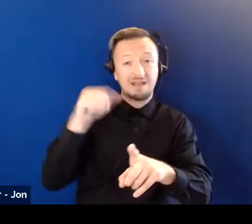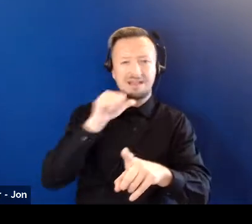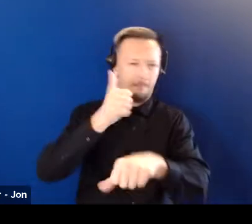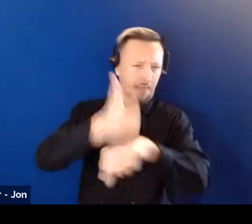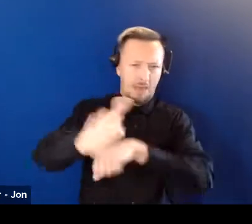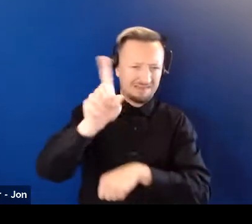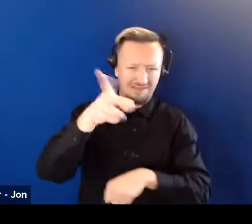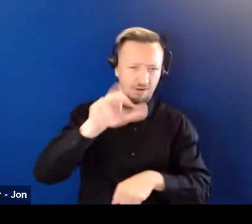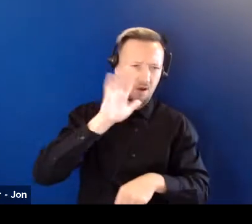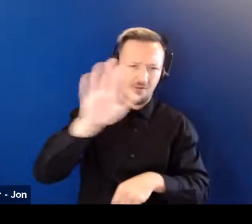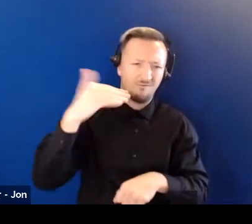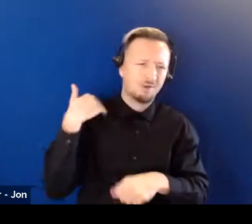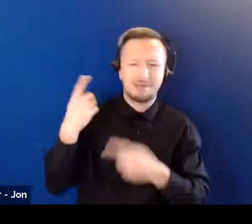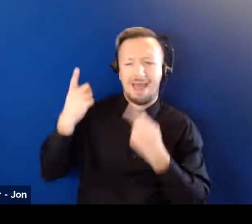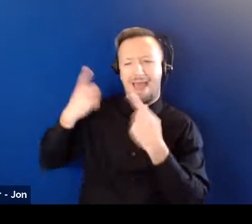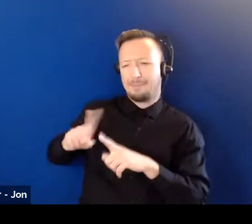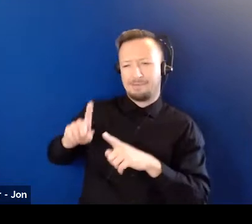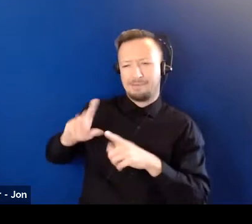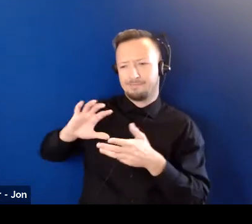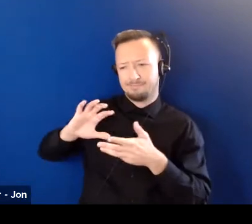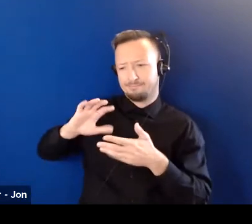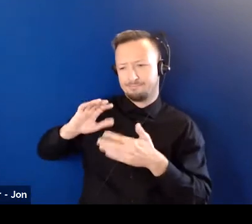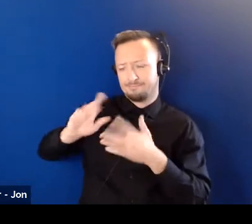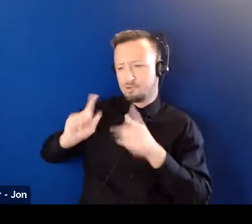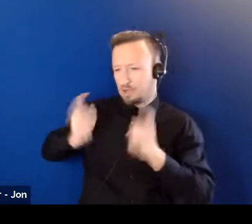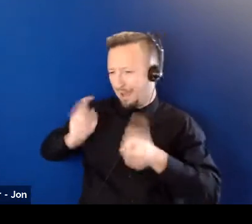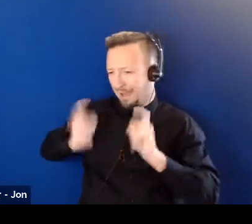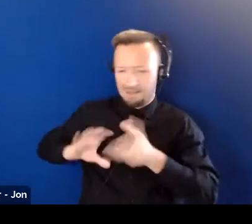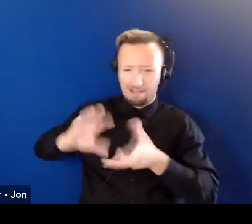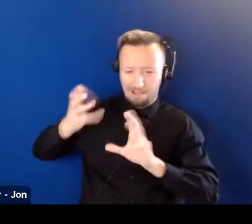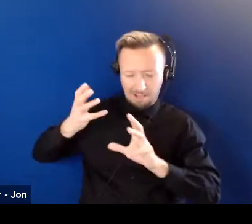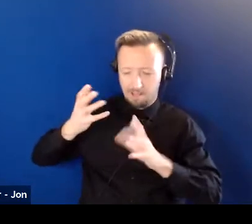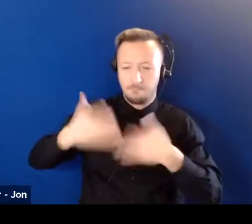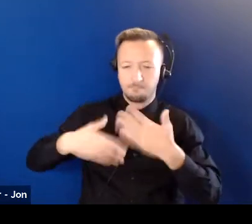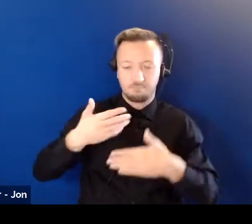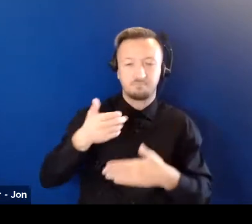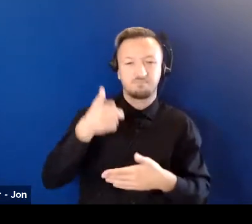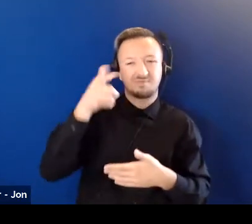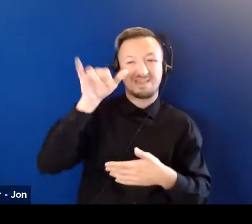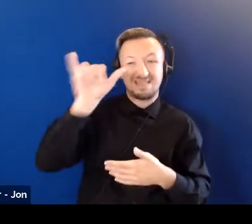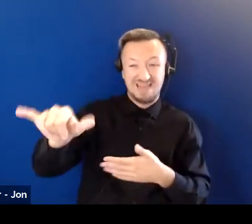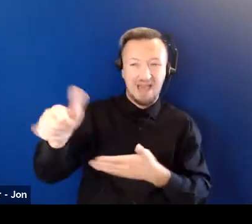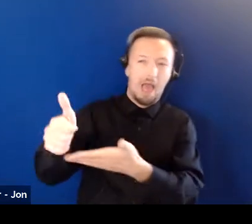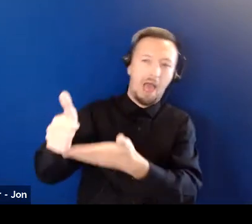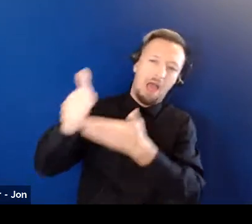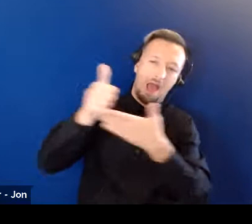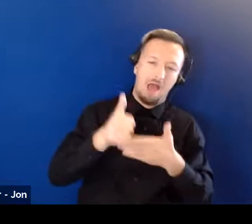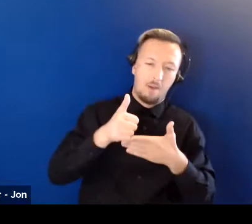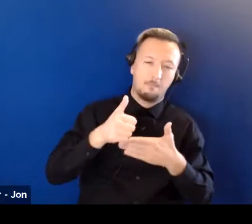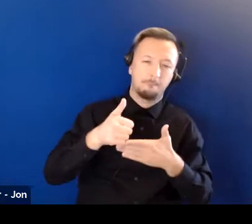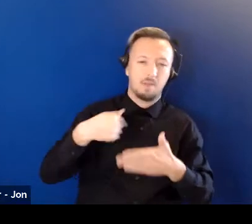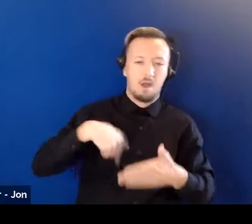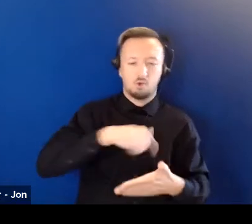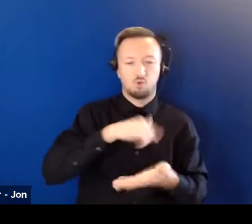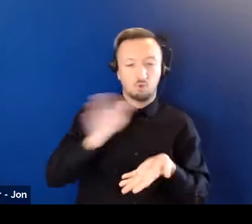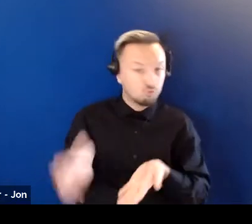was a wonderful way for us to begin conversations again with them locally at a local level, and then actually be able